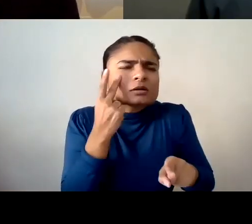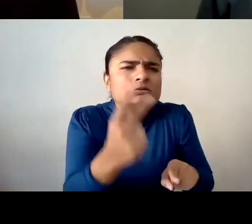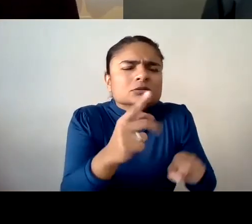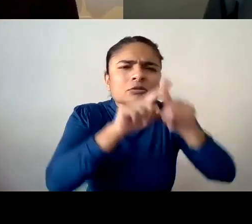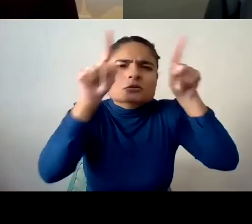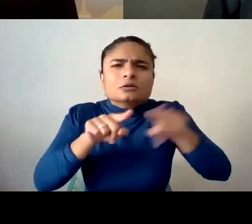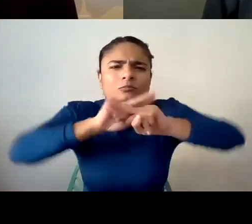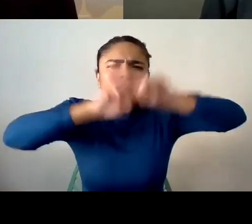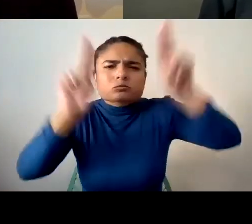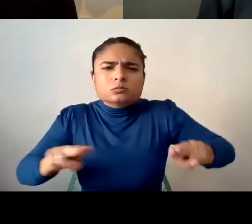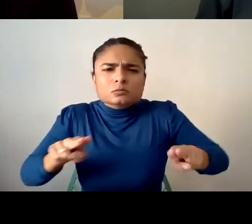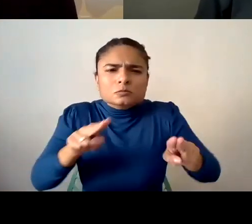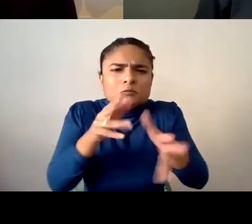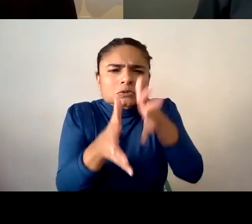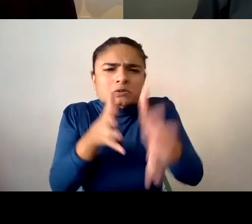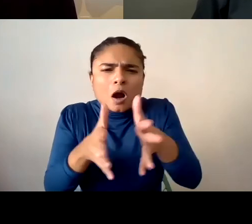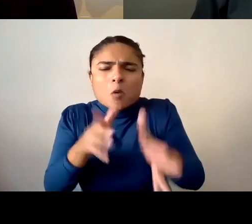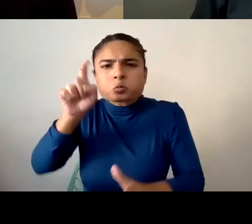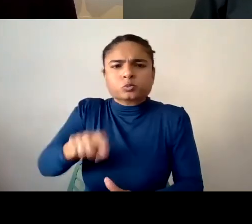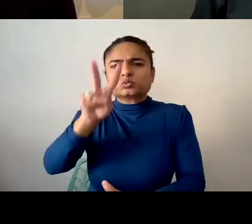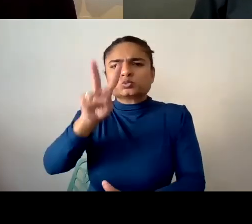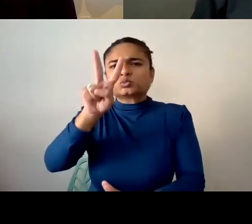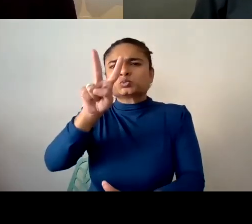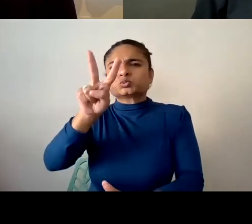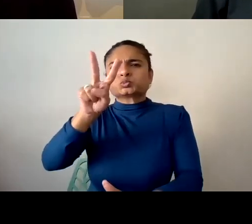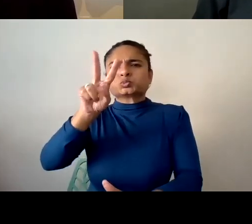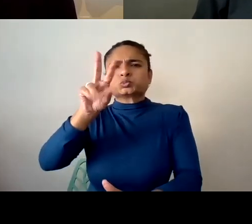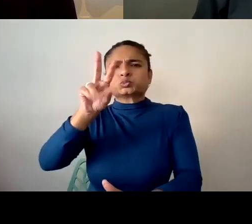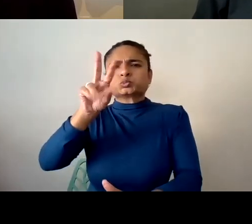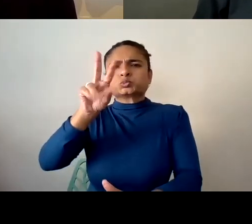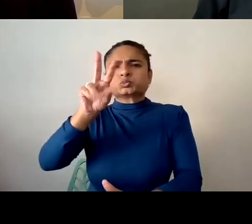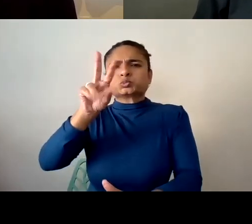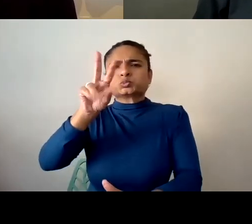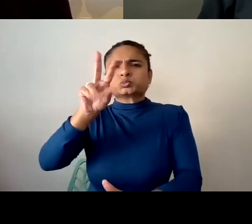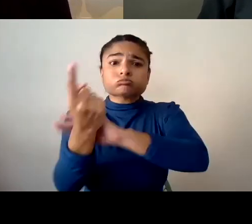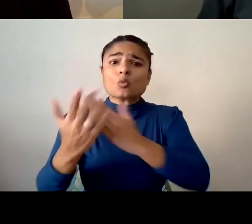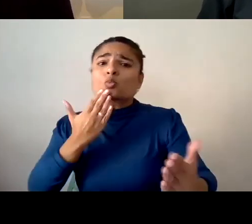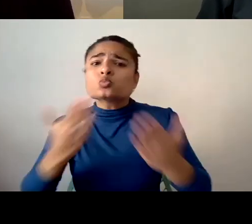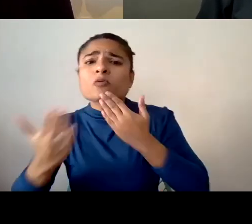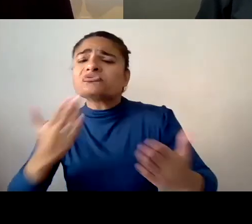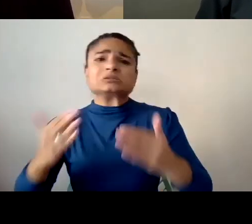international sign at regional events with conference or high-level meeting settings.